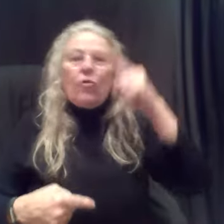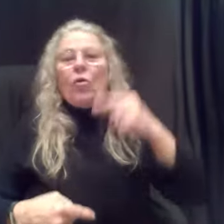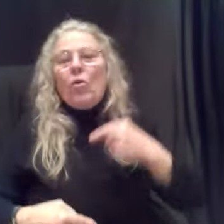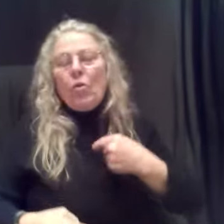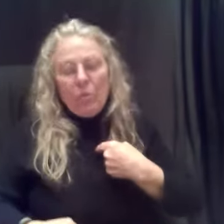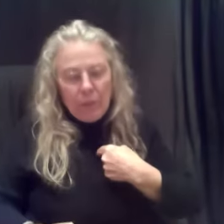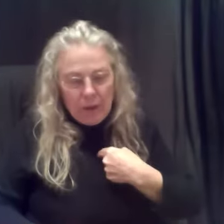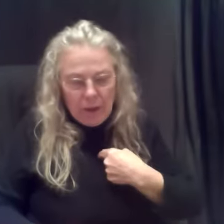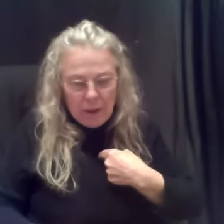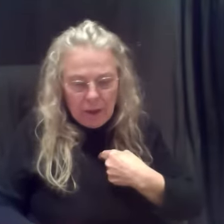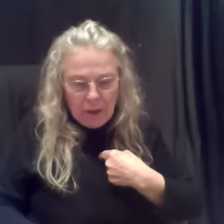for me,